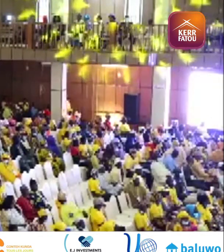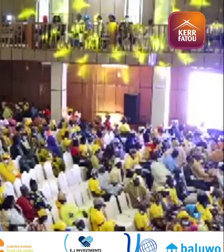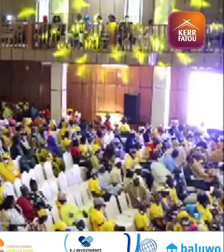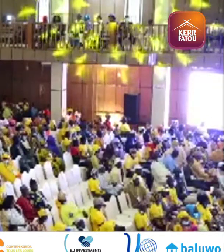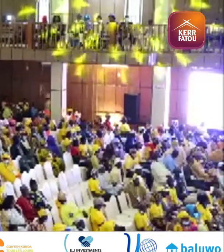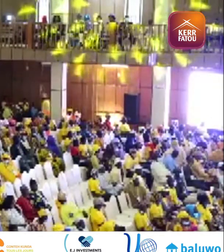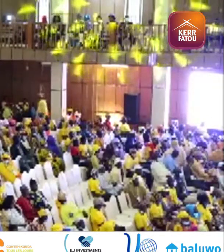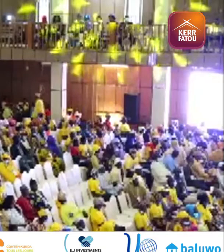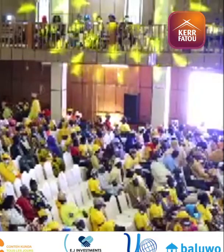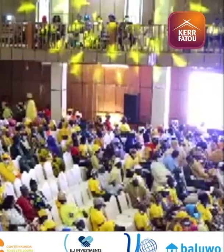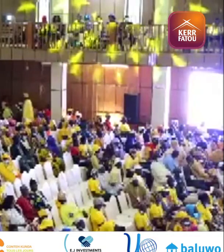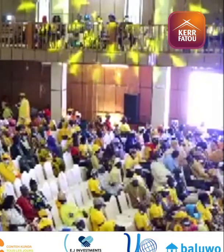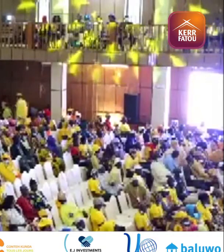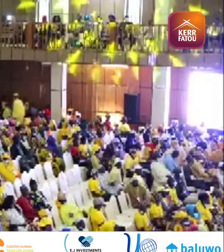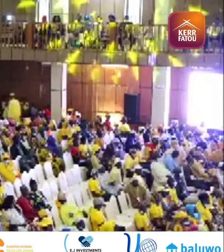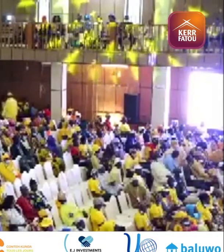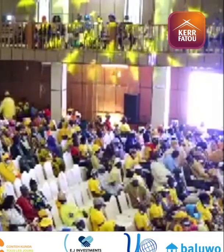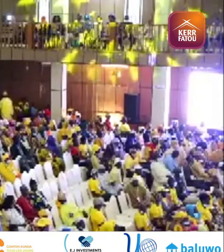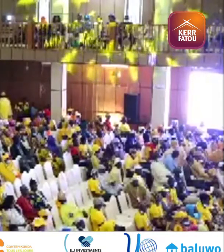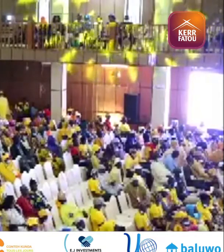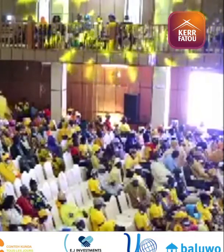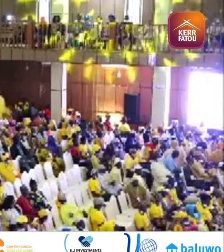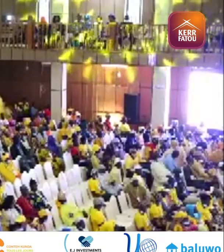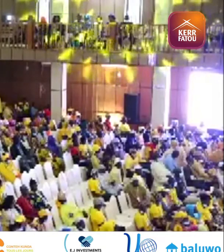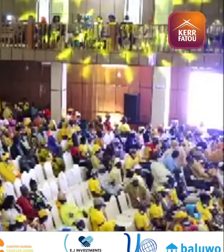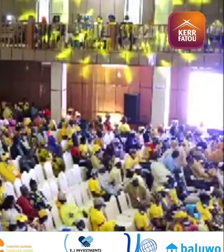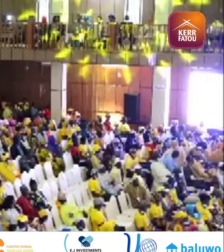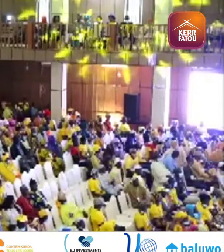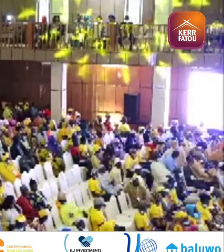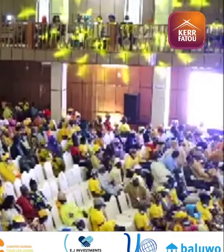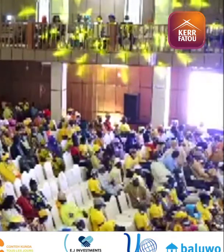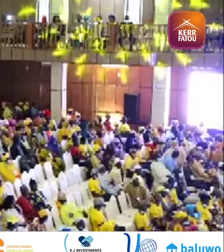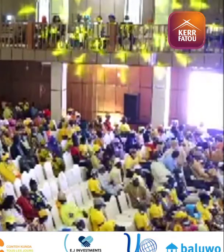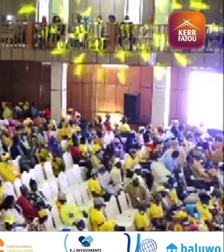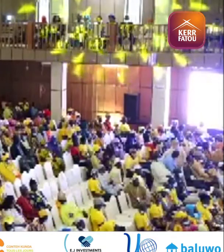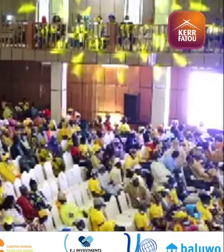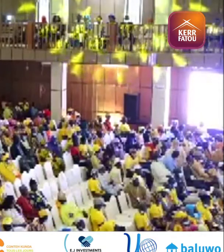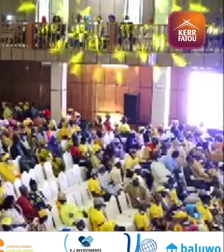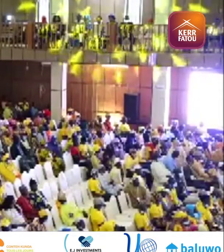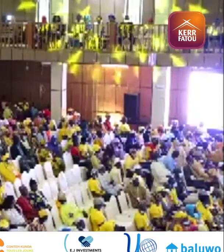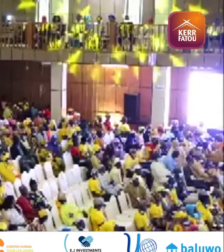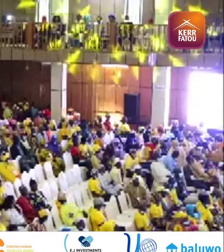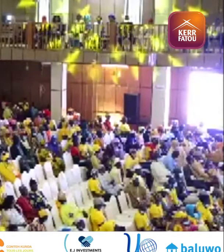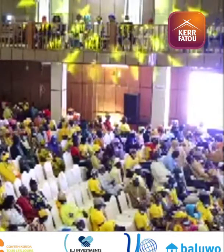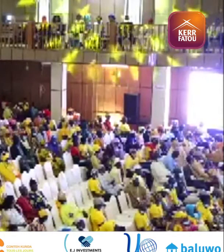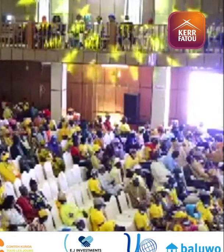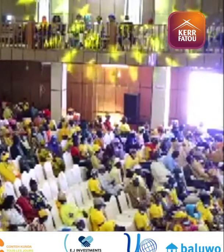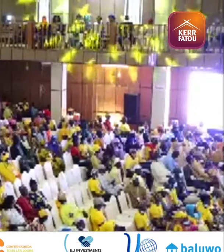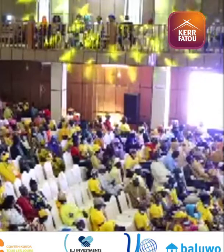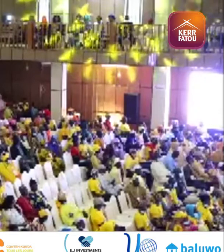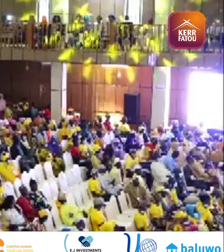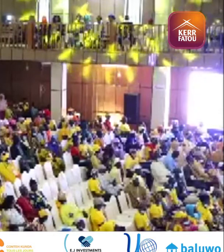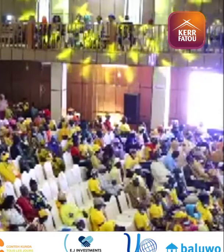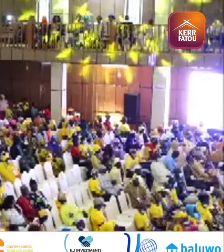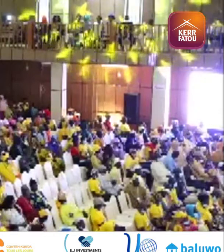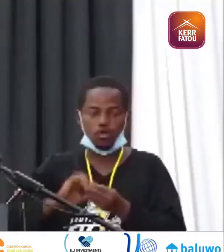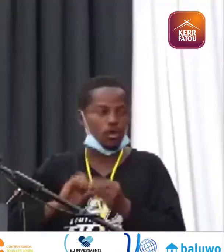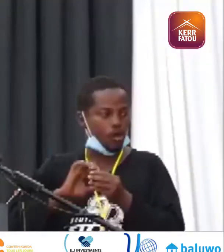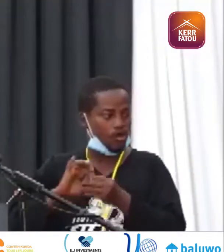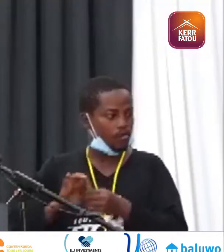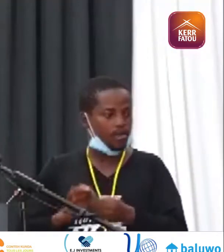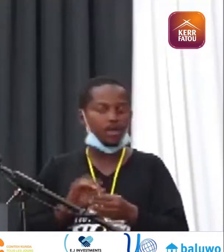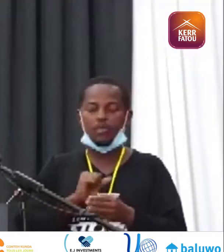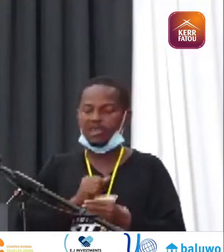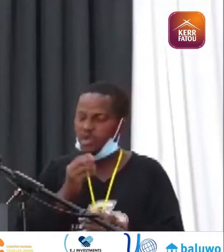to prepare the national development plan that this coalition government has